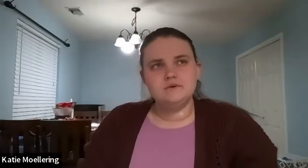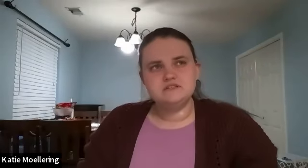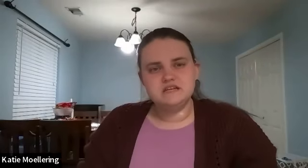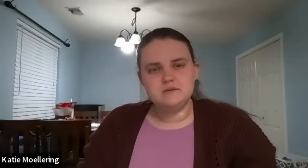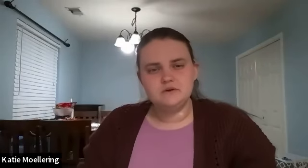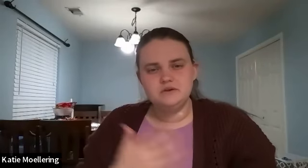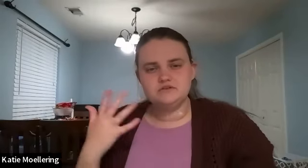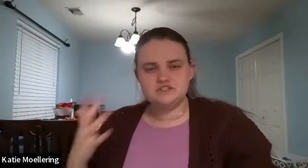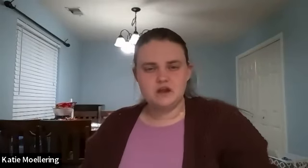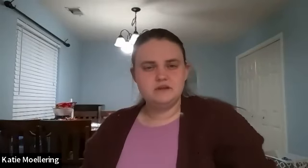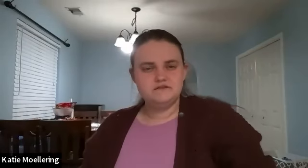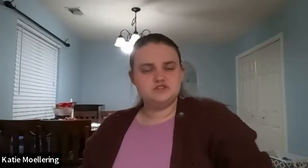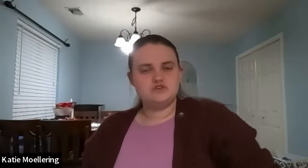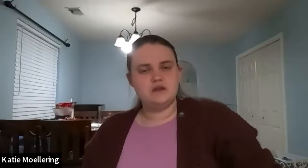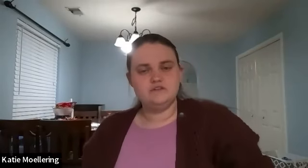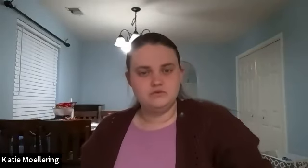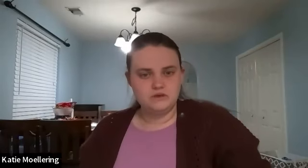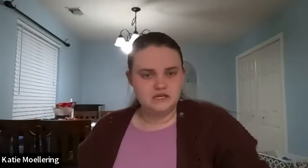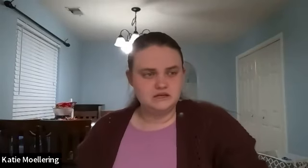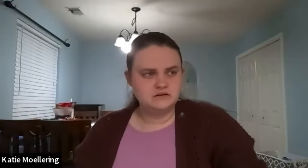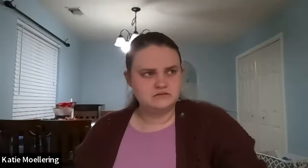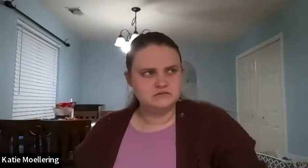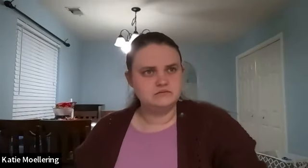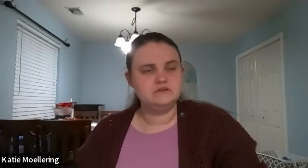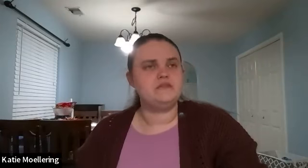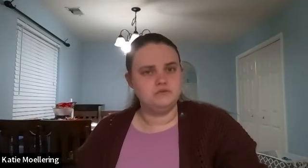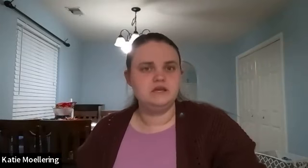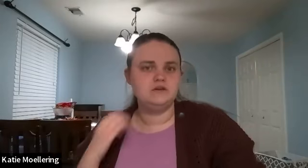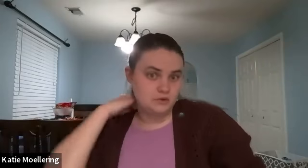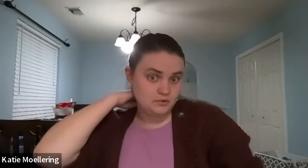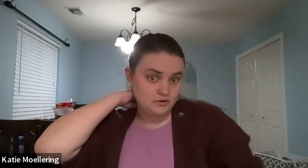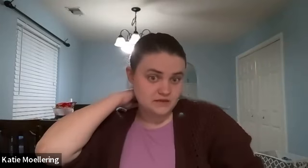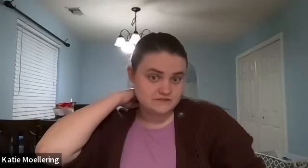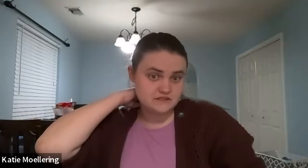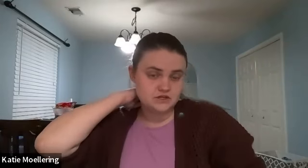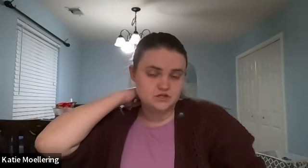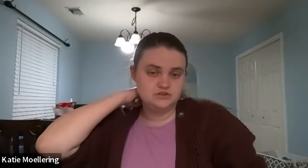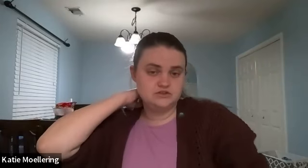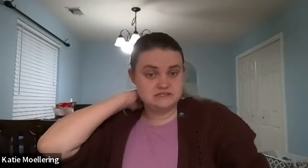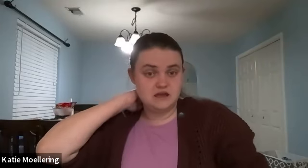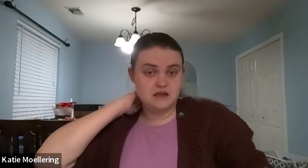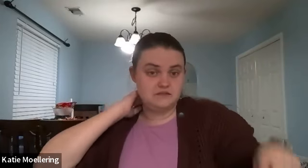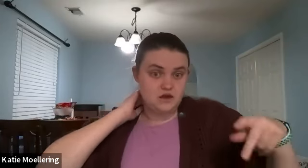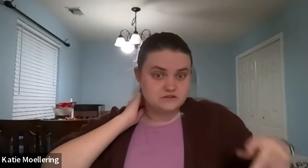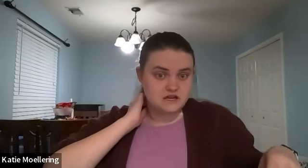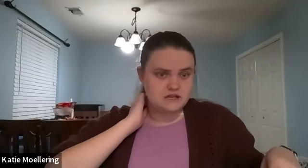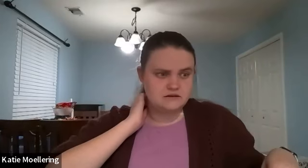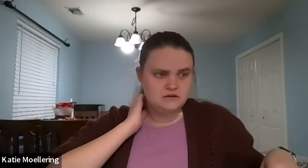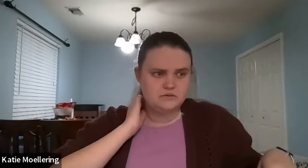Most of the time when if you're describing the green, the green or the purple grapes, you do the color sign, which